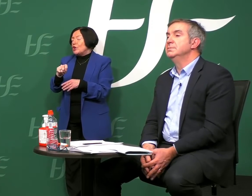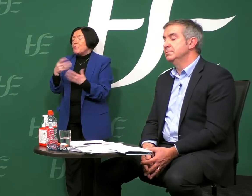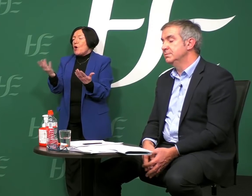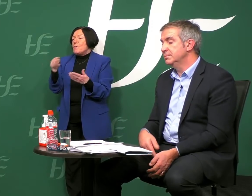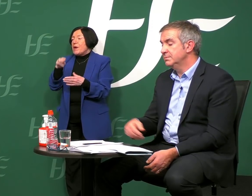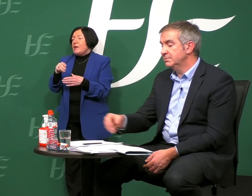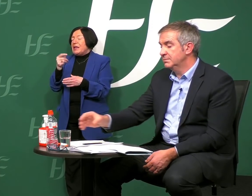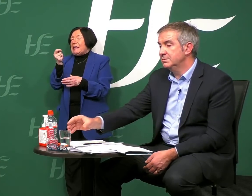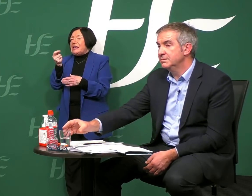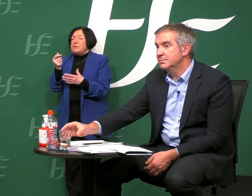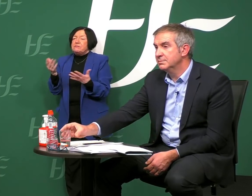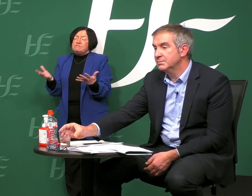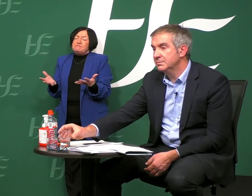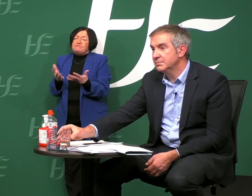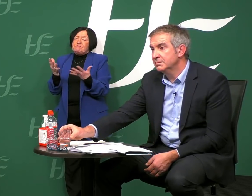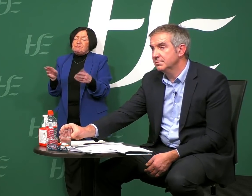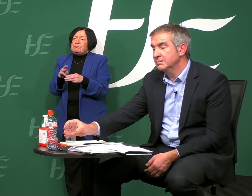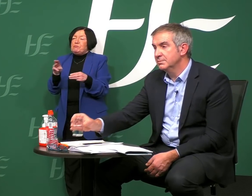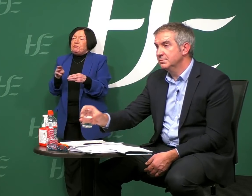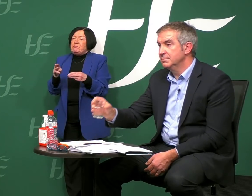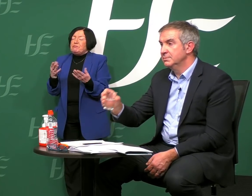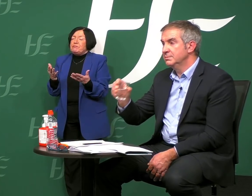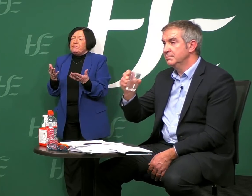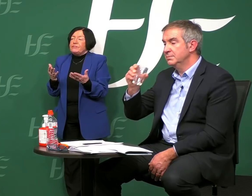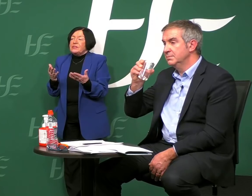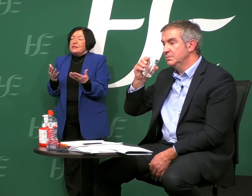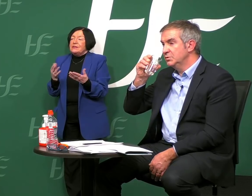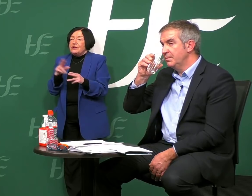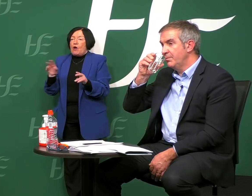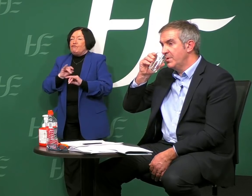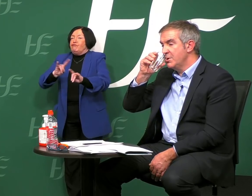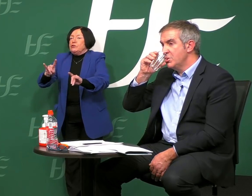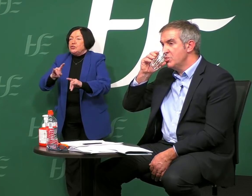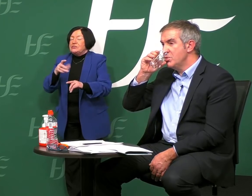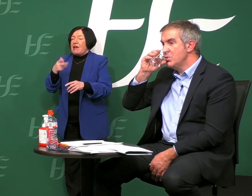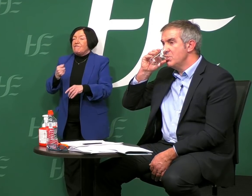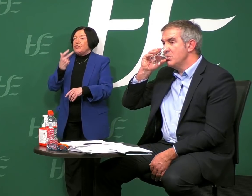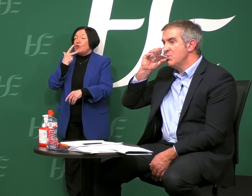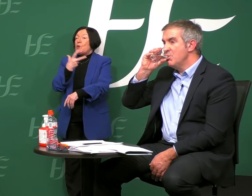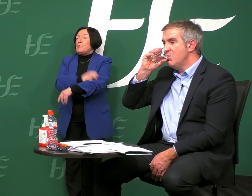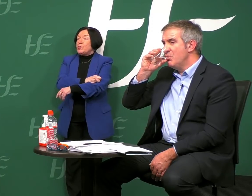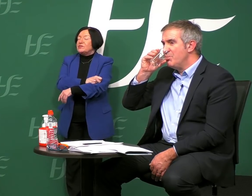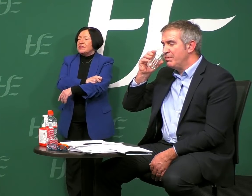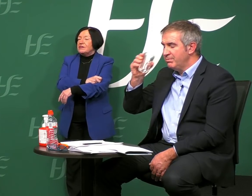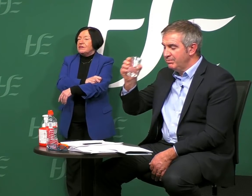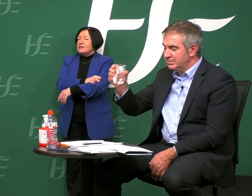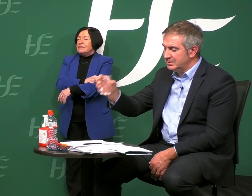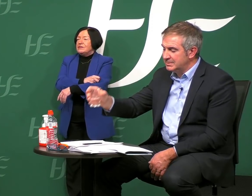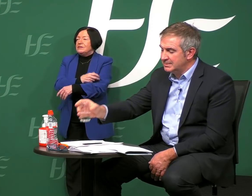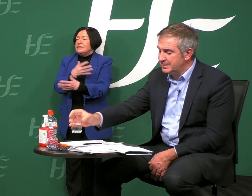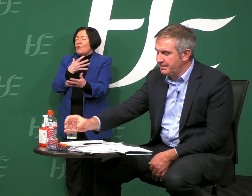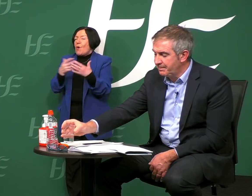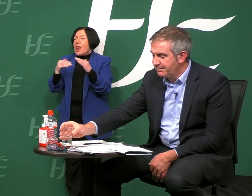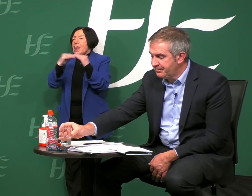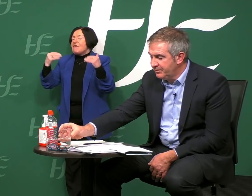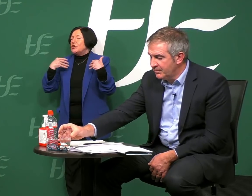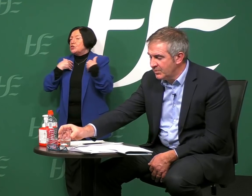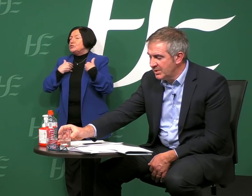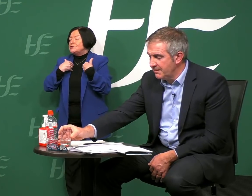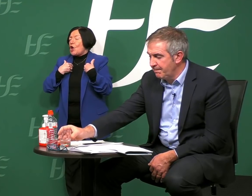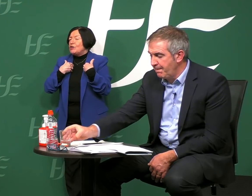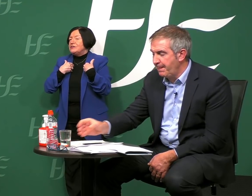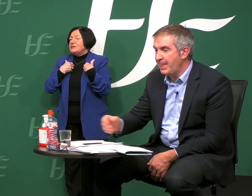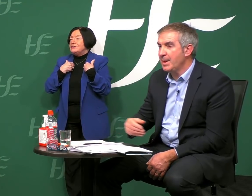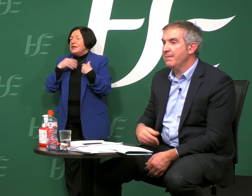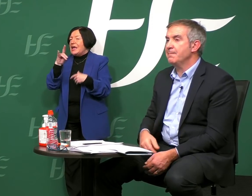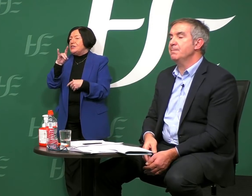might be a little bit of people not rushing out to get their booster. But what level of concern is there in